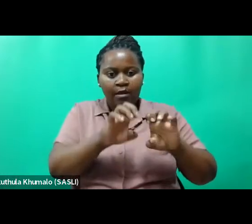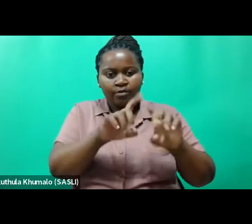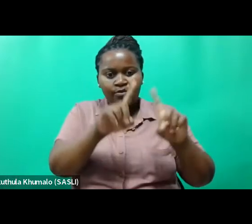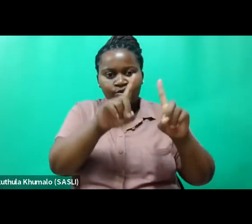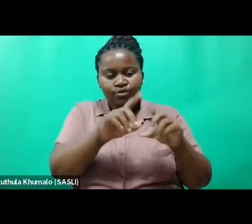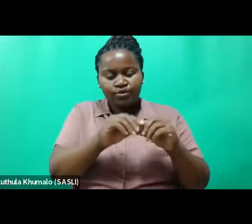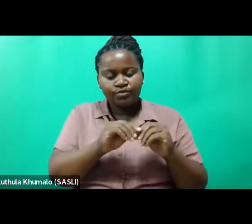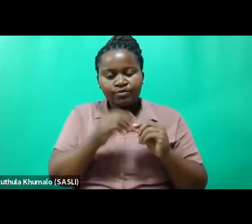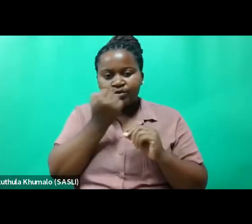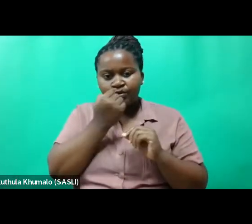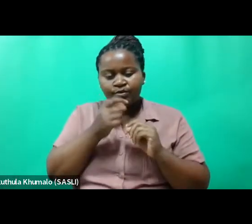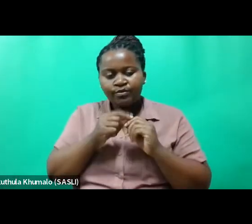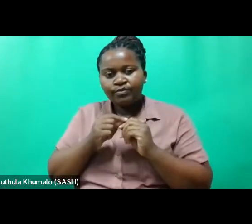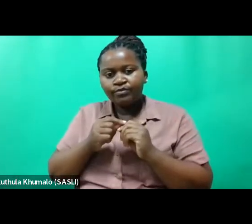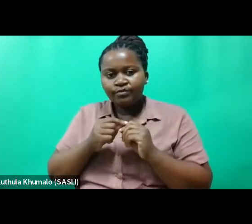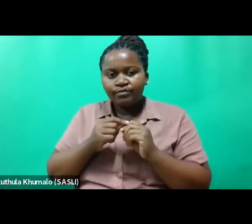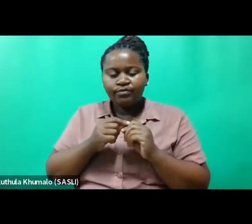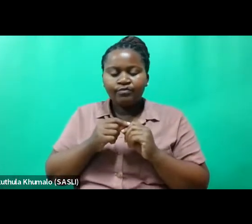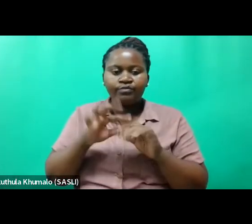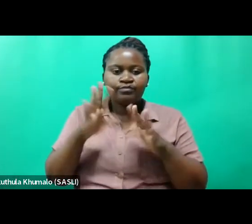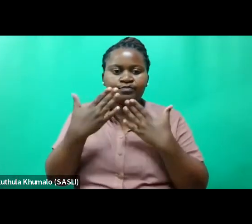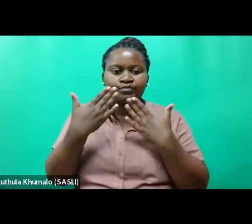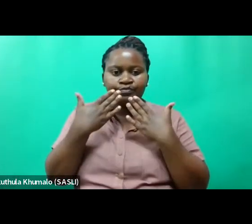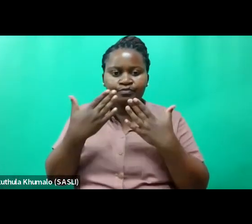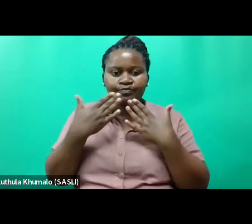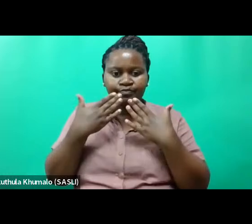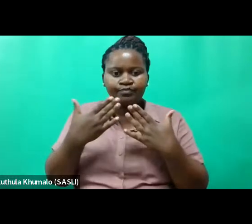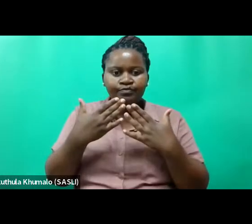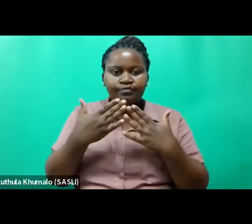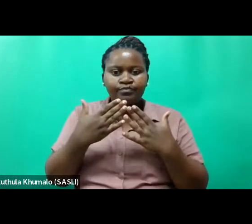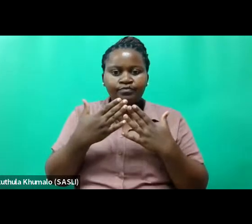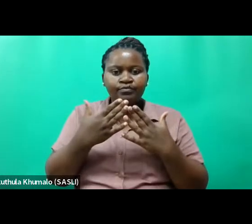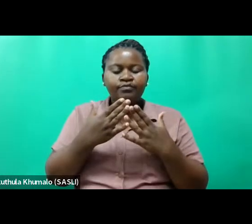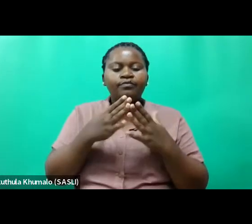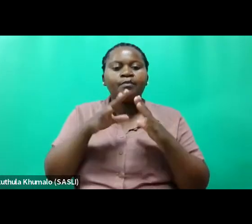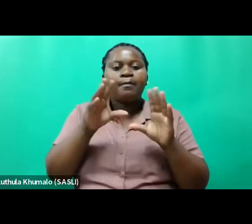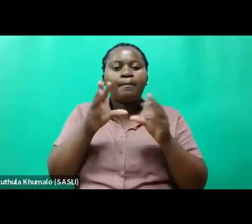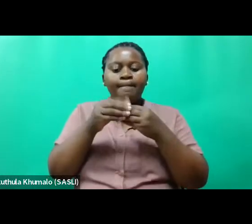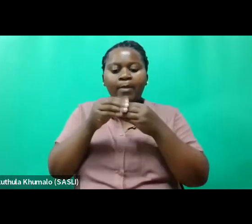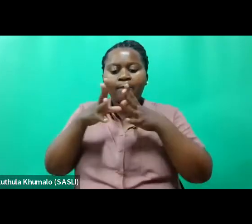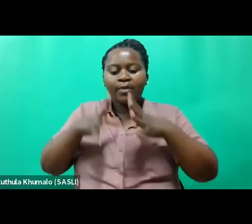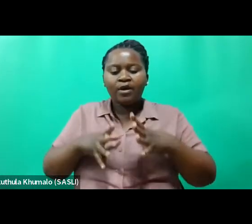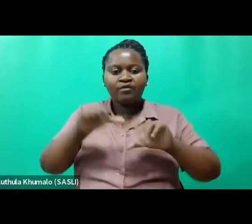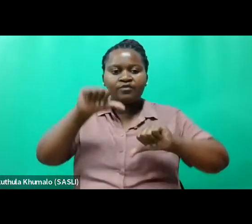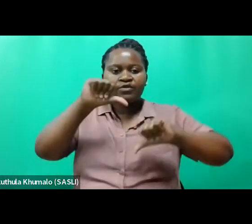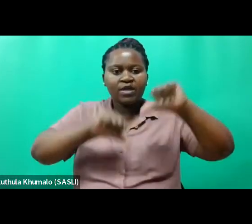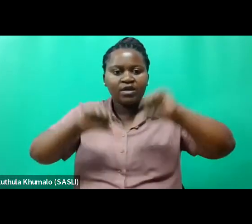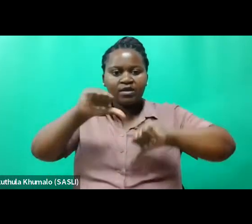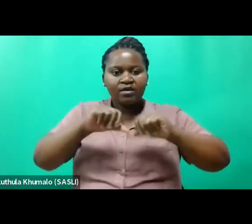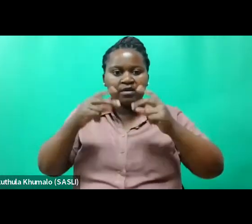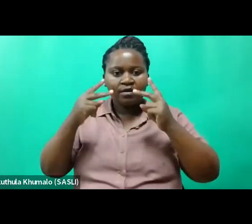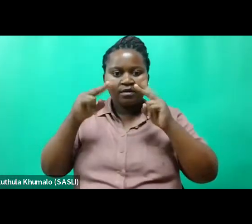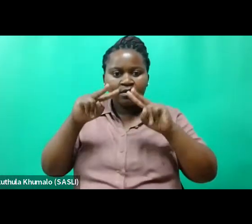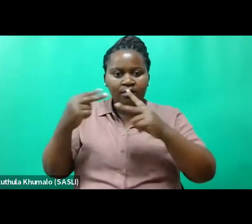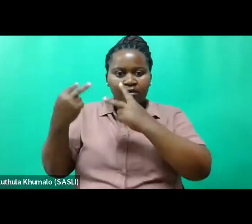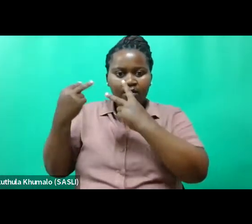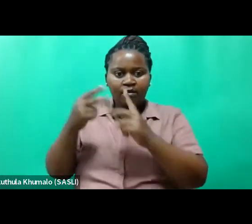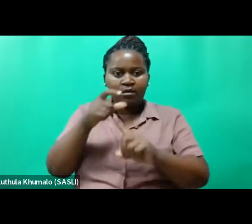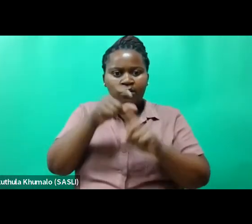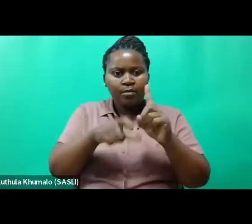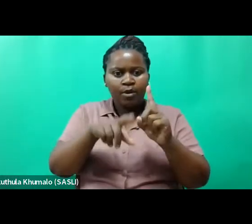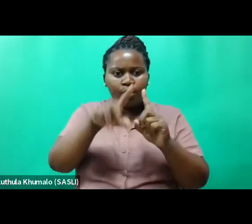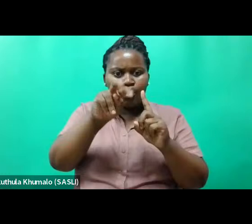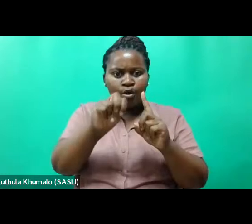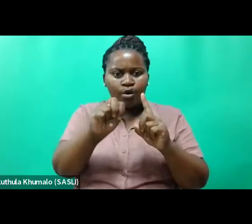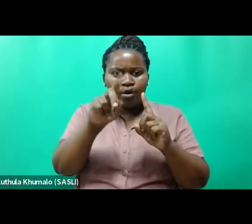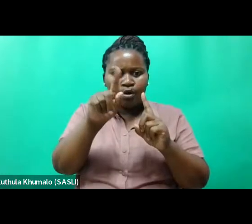special note of thanks to the members of the Scientific Review Committee, Professor Sitembela Ntumbela from the University